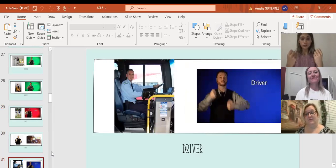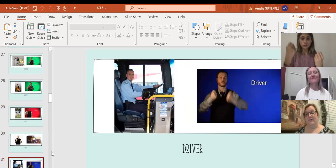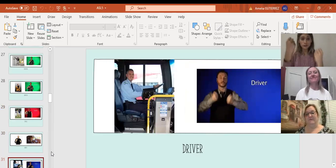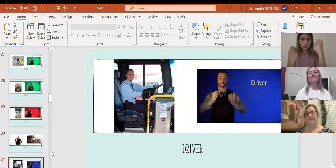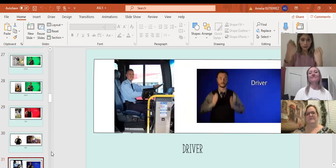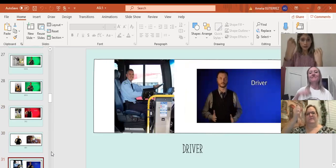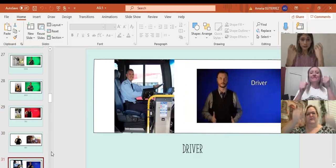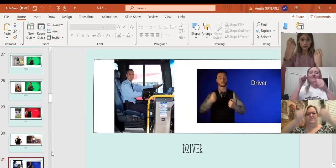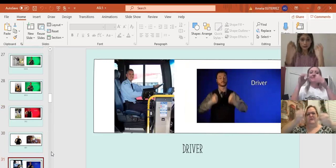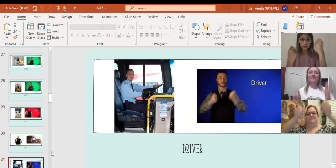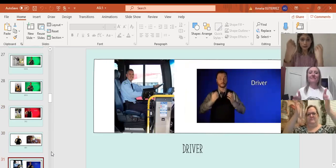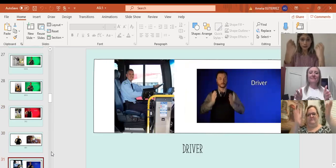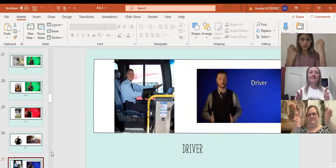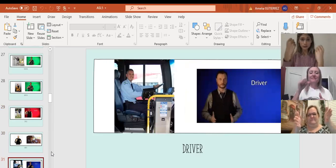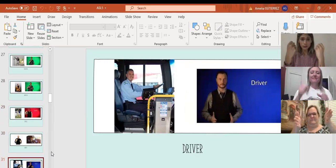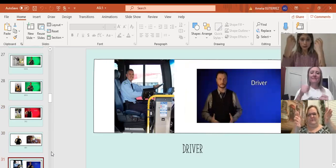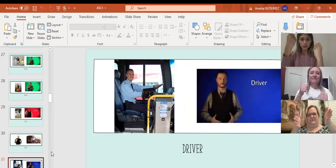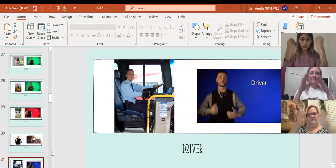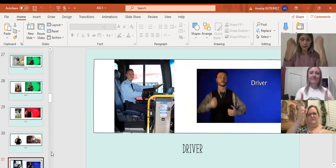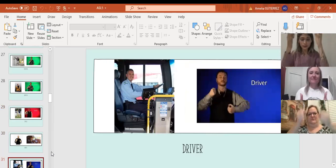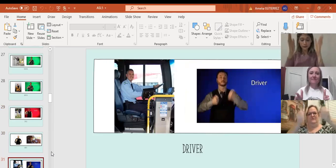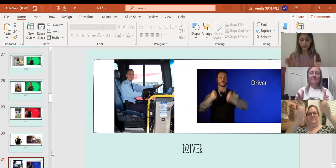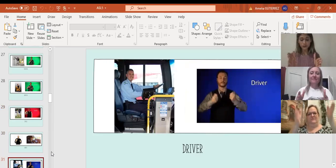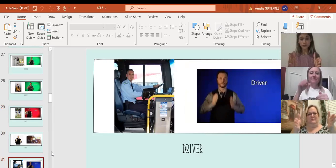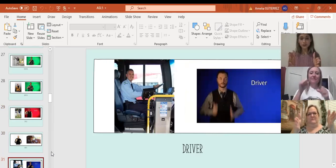And a driver, same thing, driver